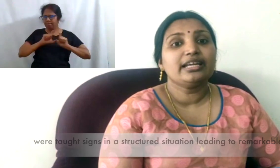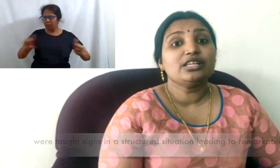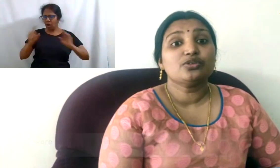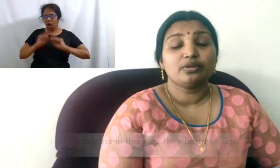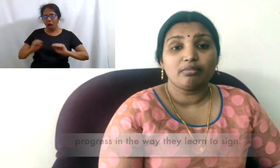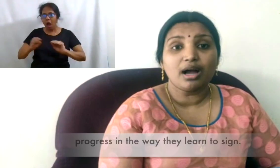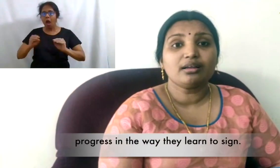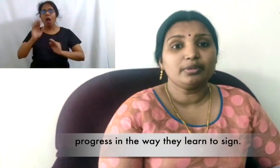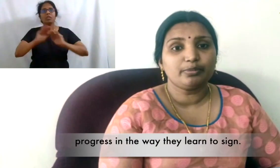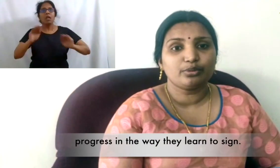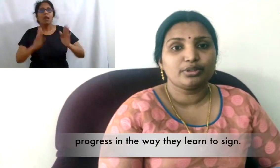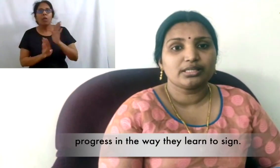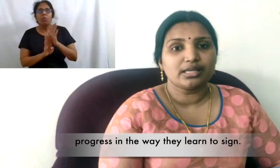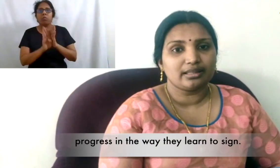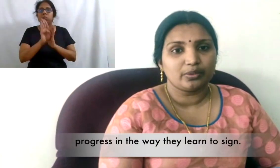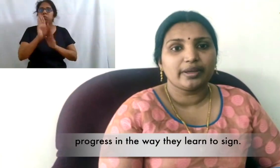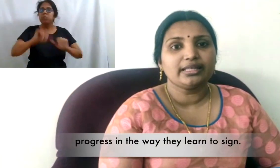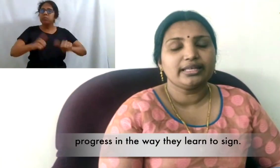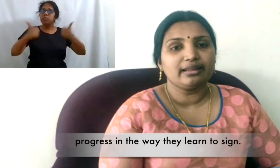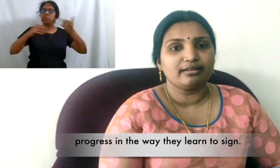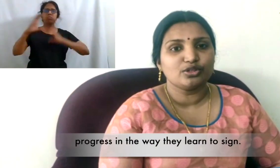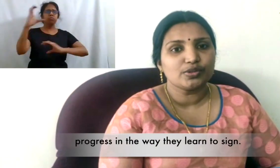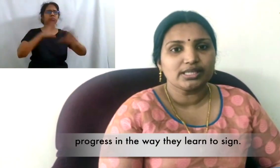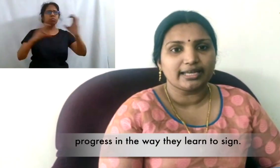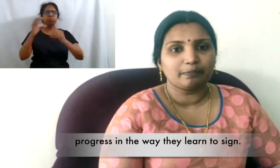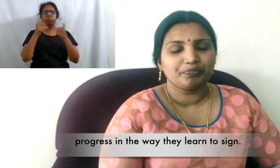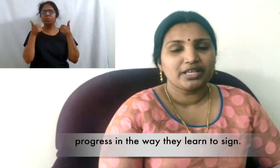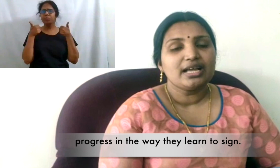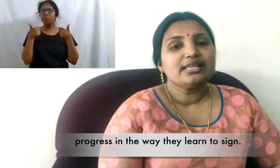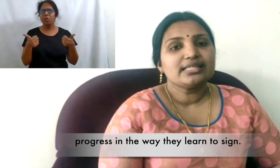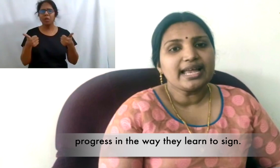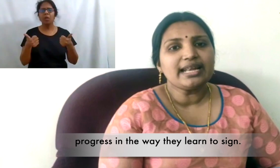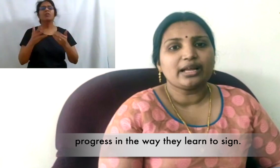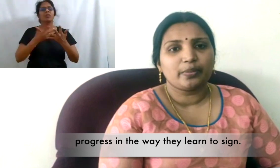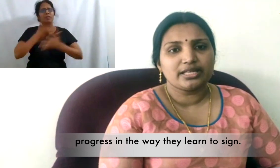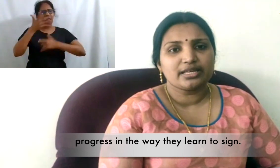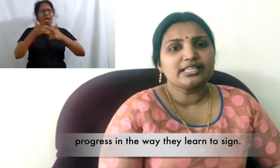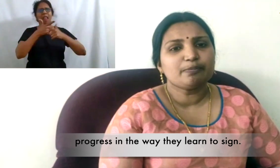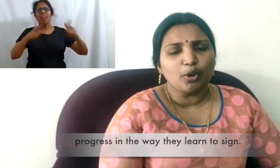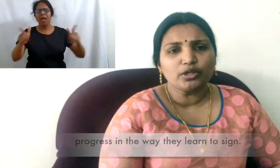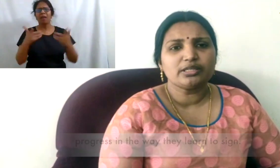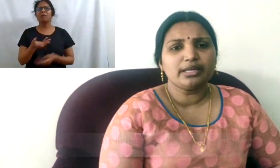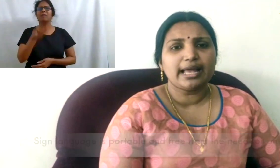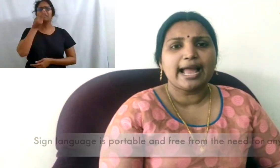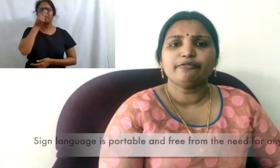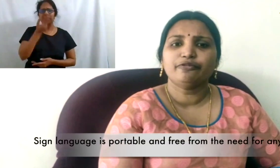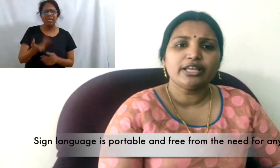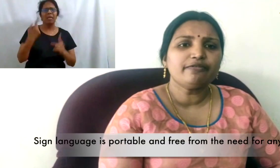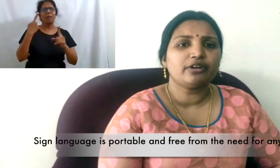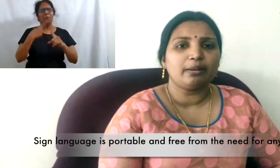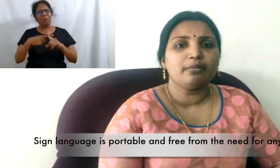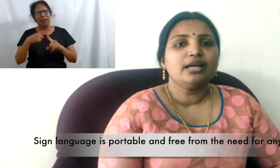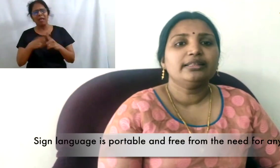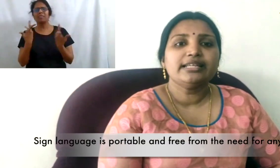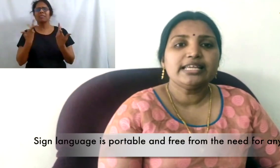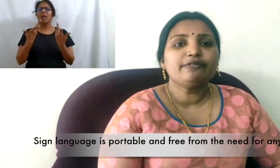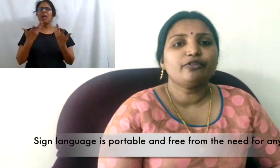to remarkable progress in the way they learn to sign. Sign language is portable and free from the need for